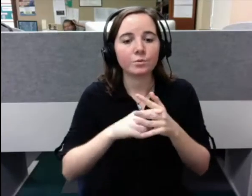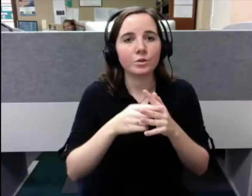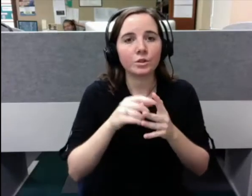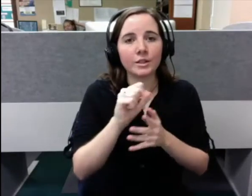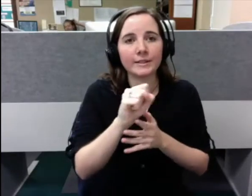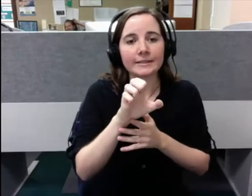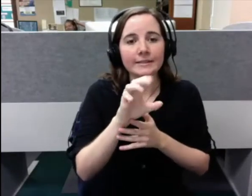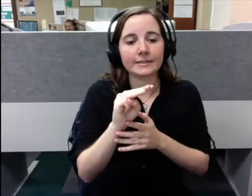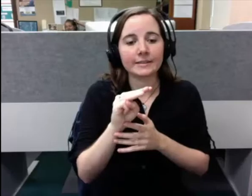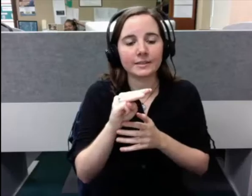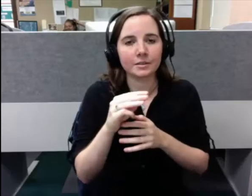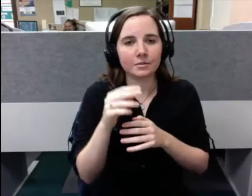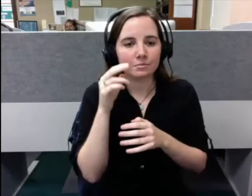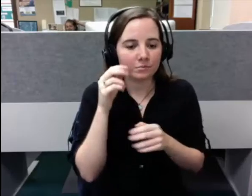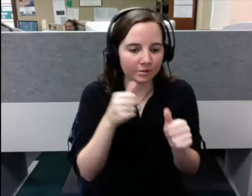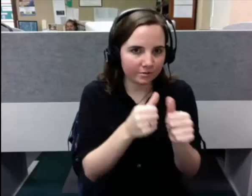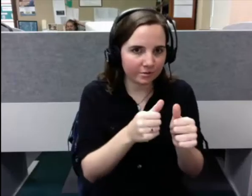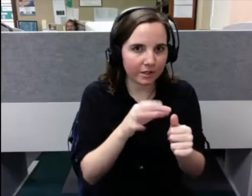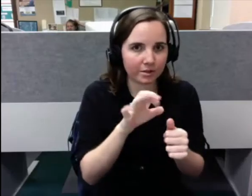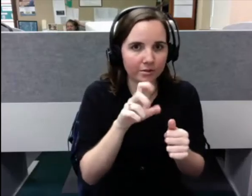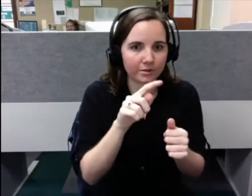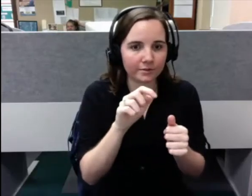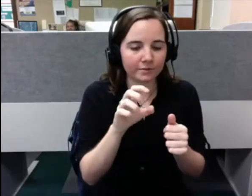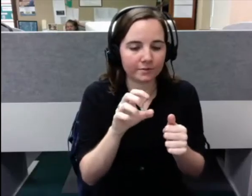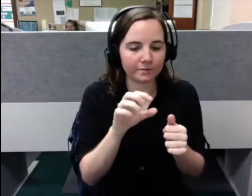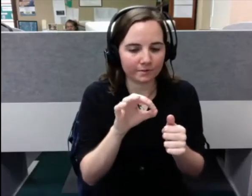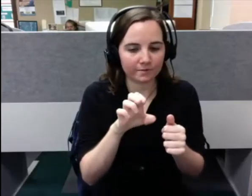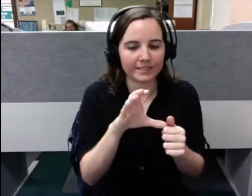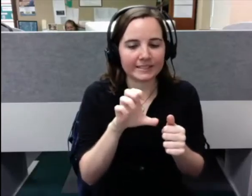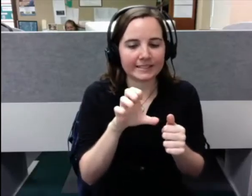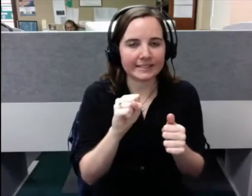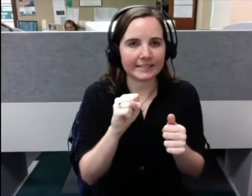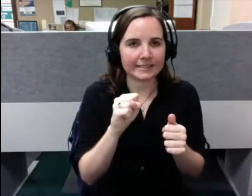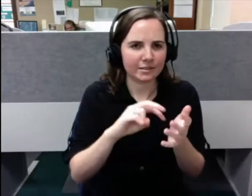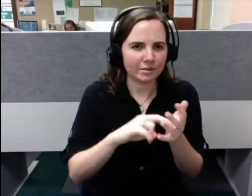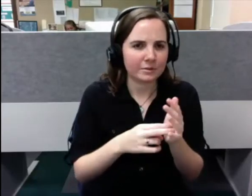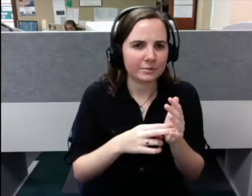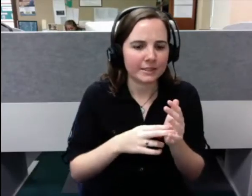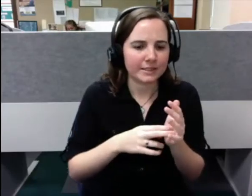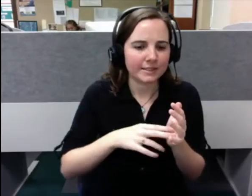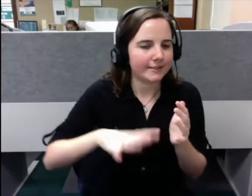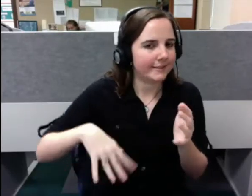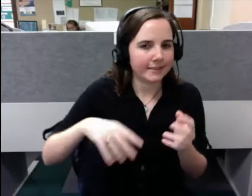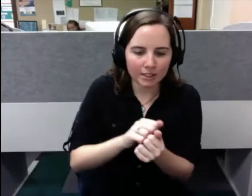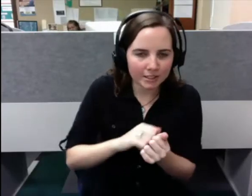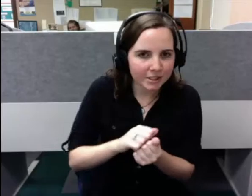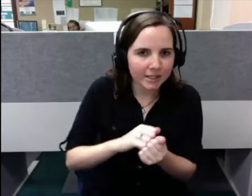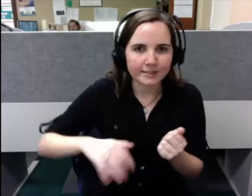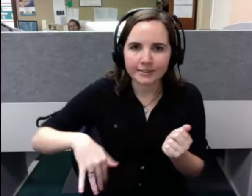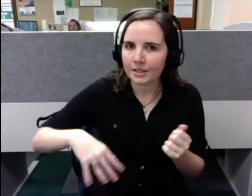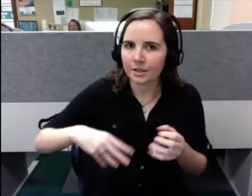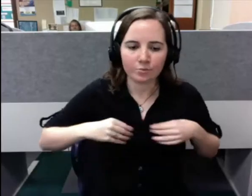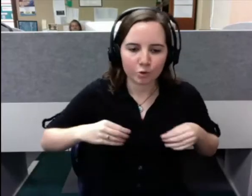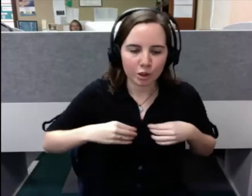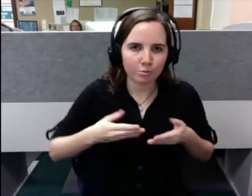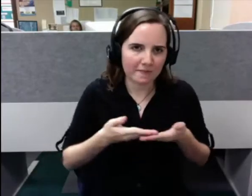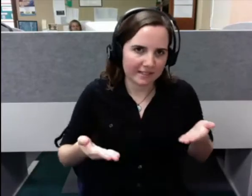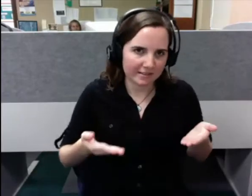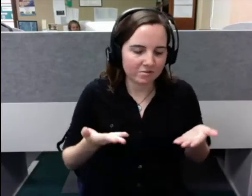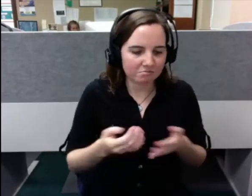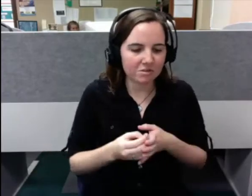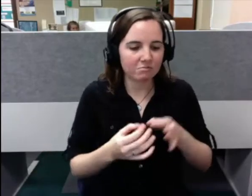path of feces as it finishes up the process. Keep in mind we're talking about undigested, unabsorbable material at this point. From the